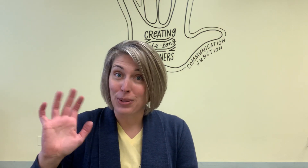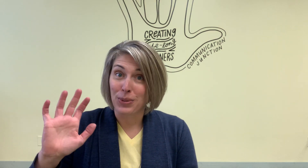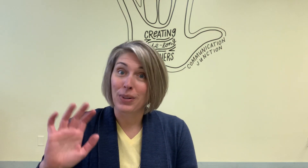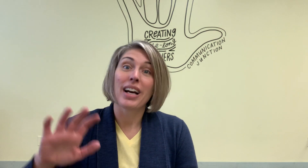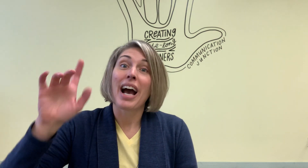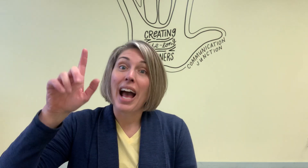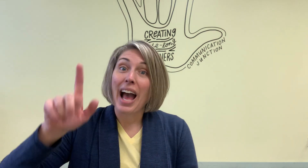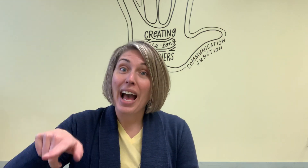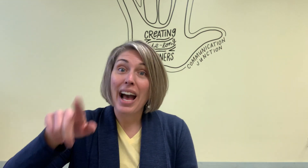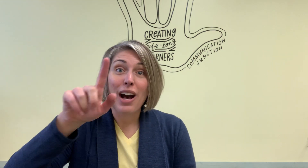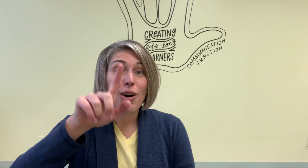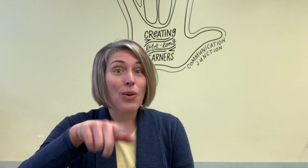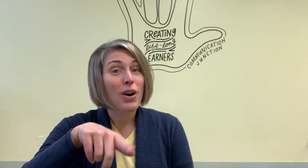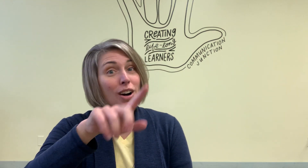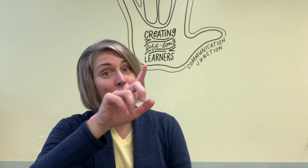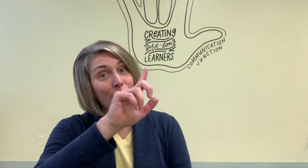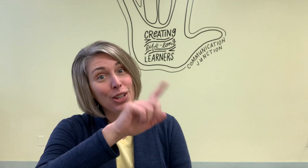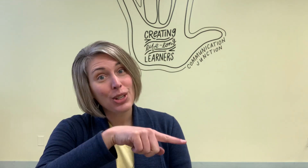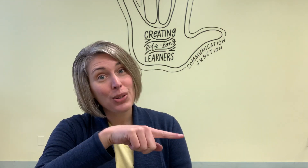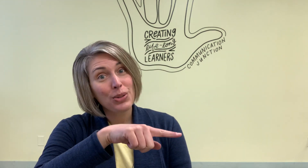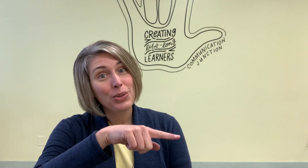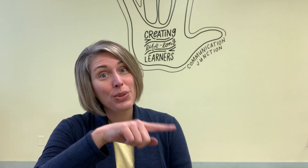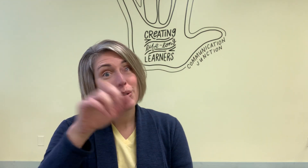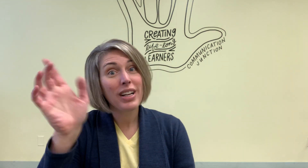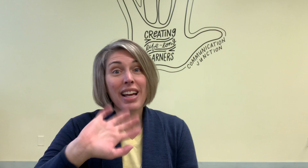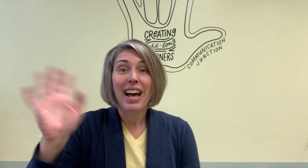Hello, how are you?